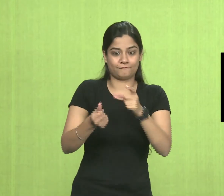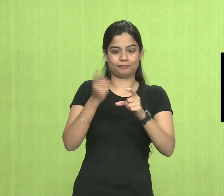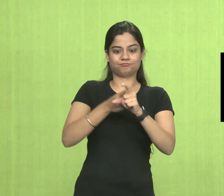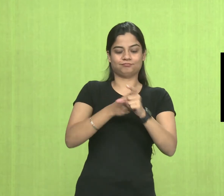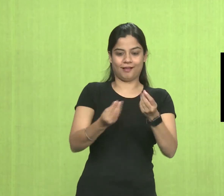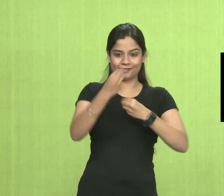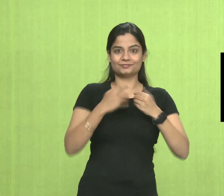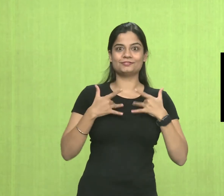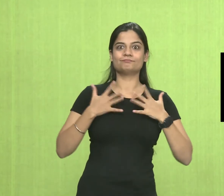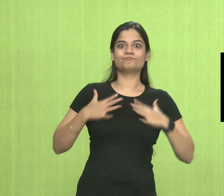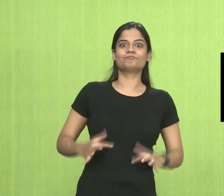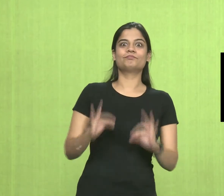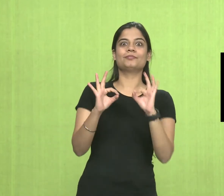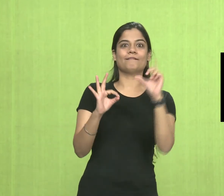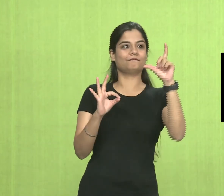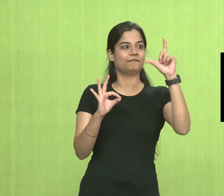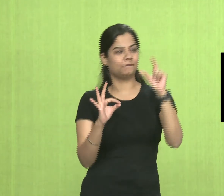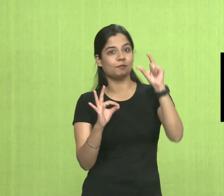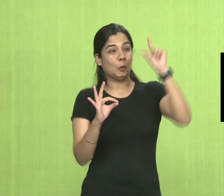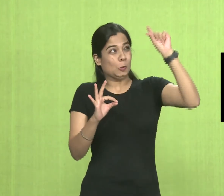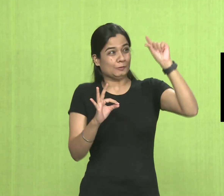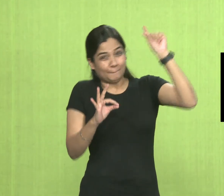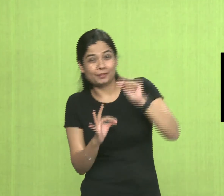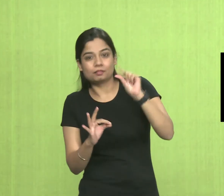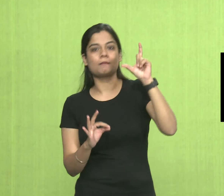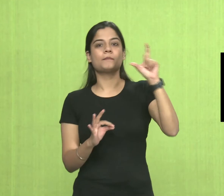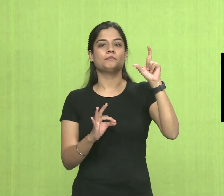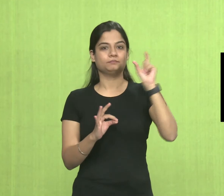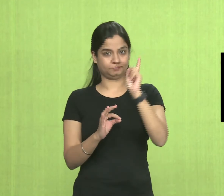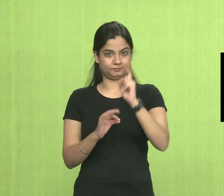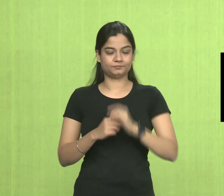Cut large vegetables. Cut into larger pieces, not into smaller pieces.